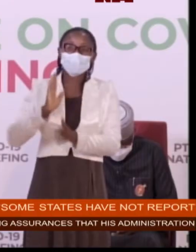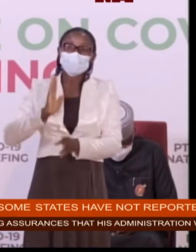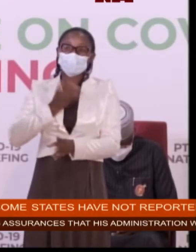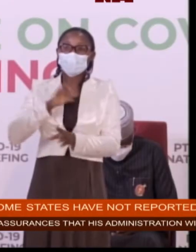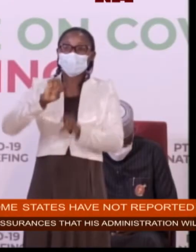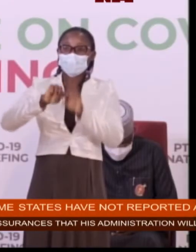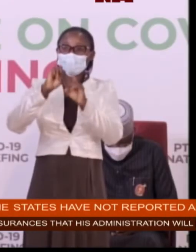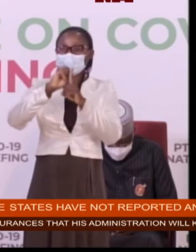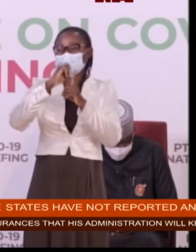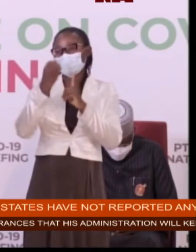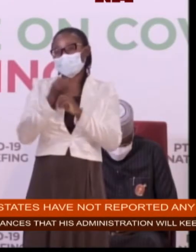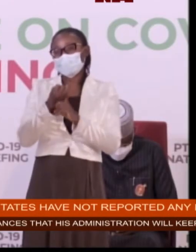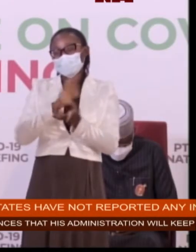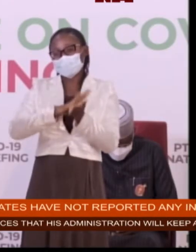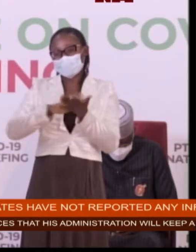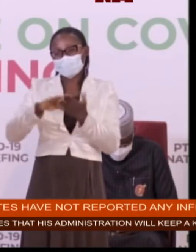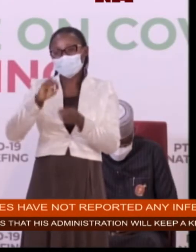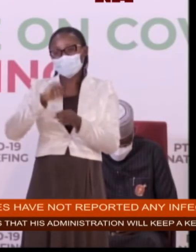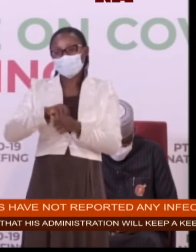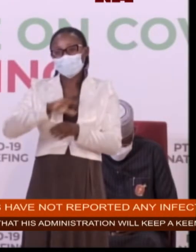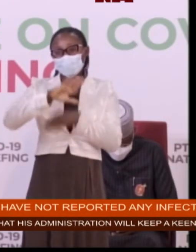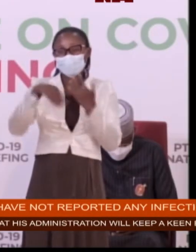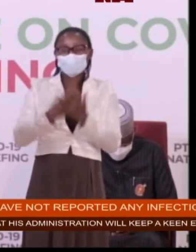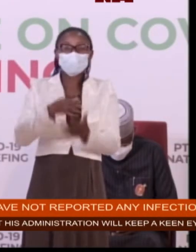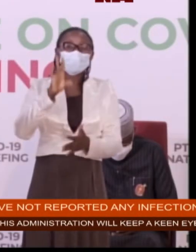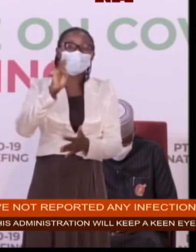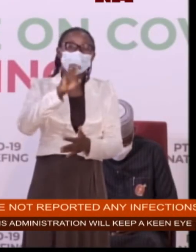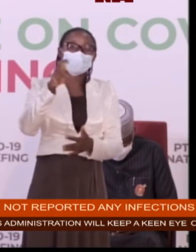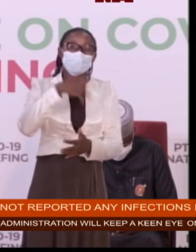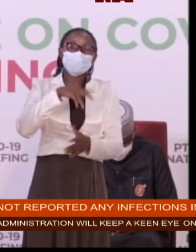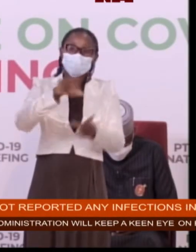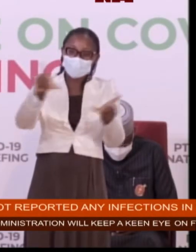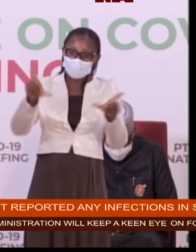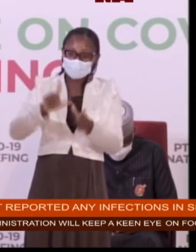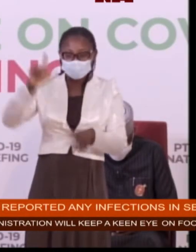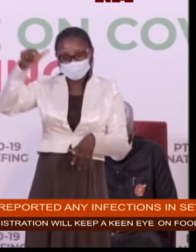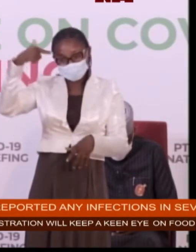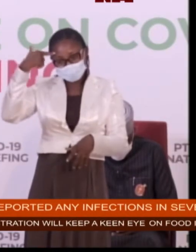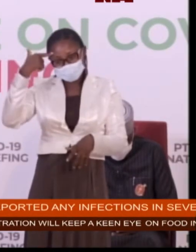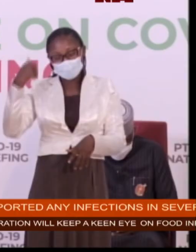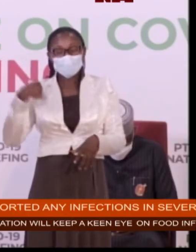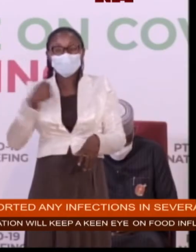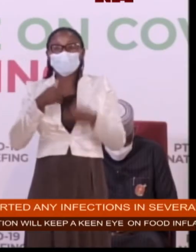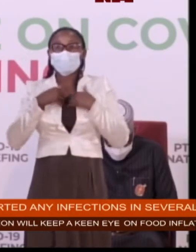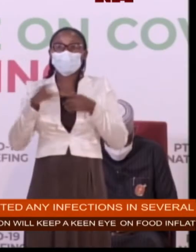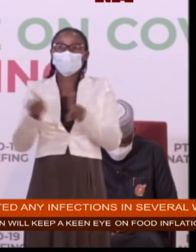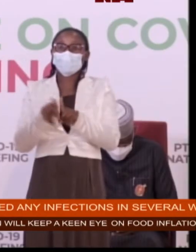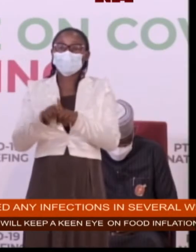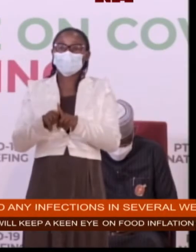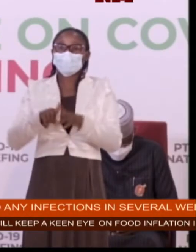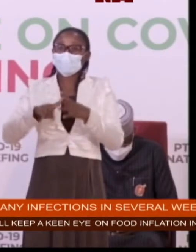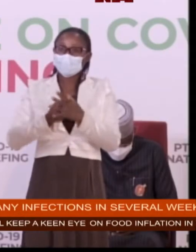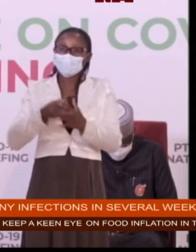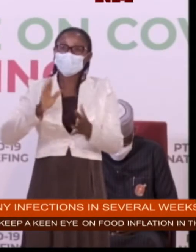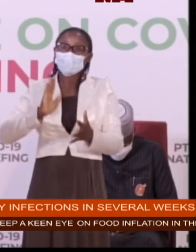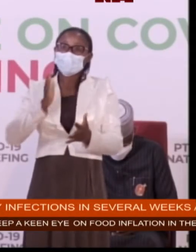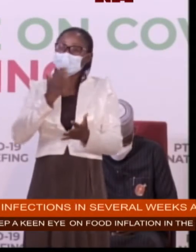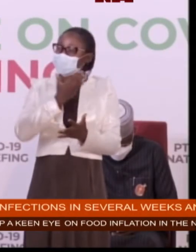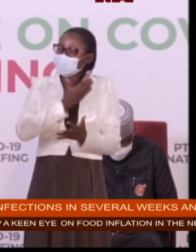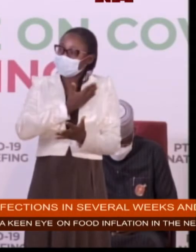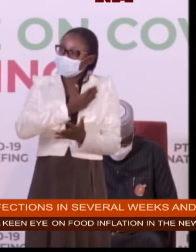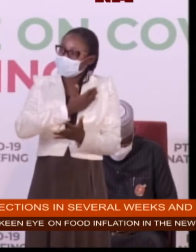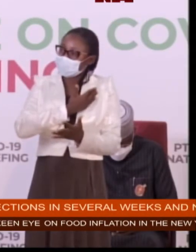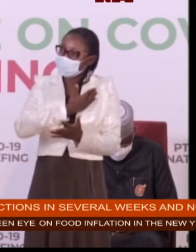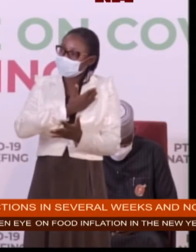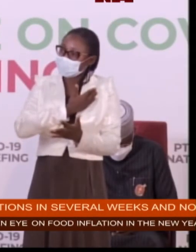health sanitation desk in all the 774 local government. We have also commenced